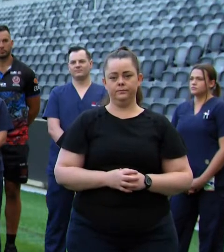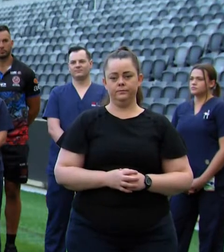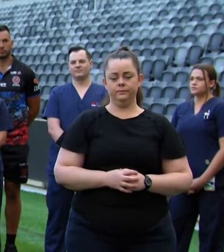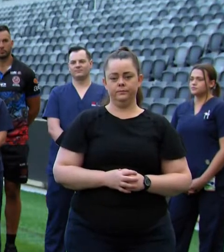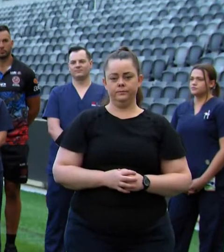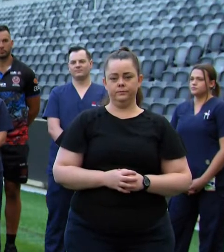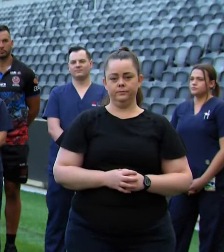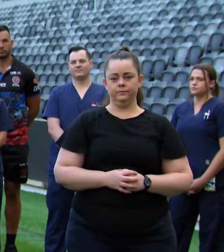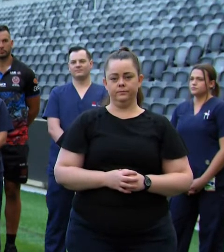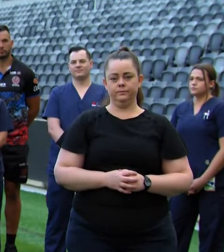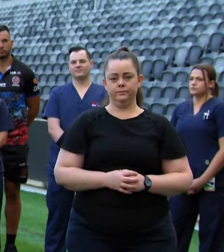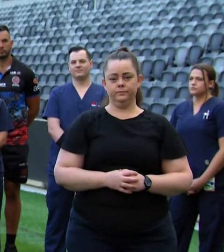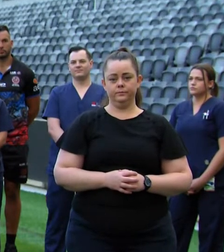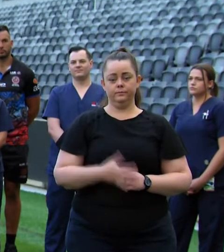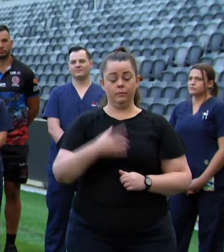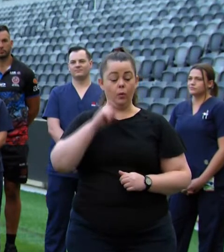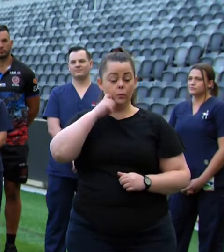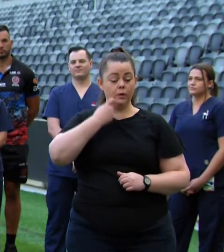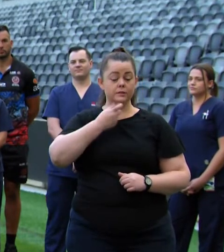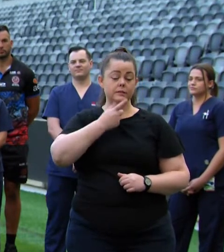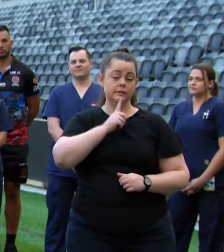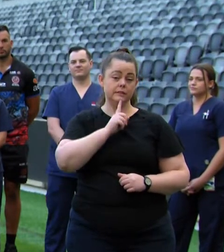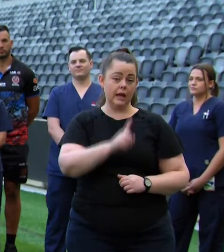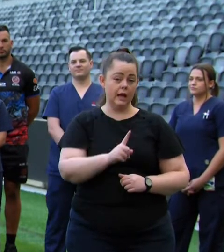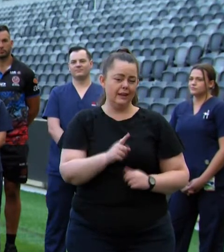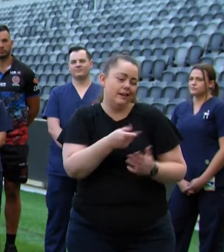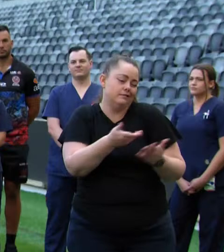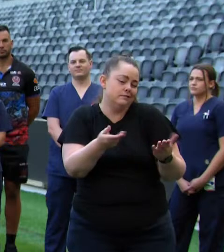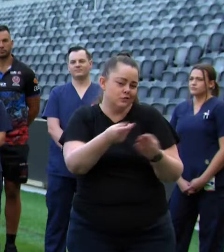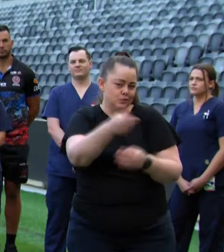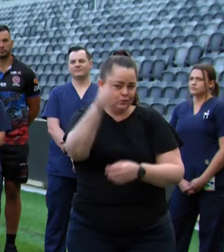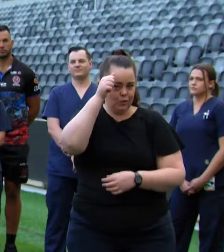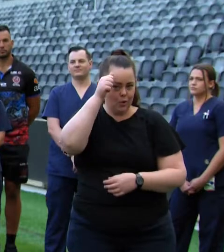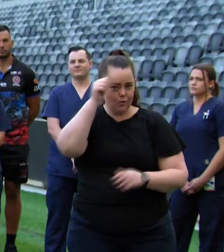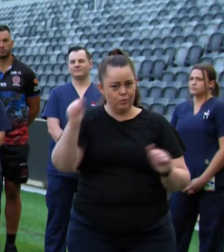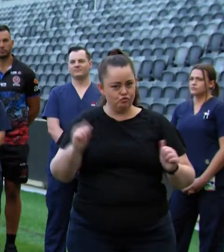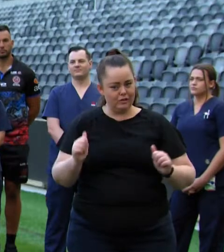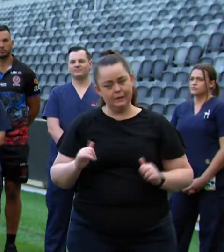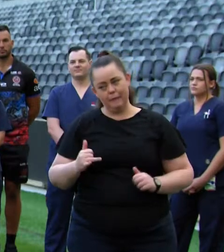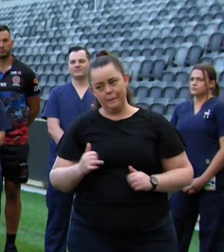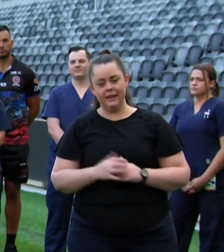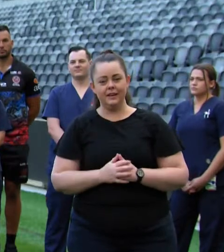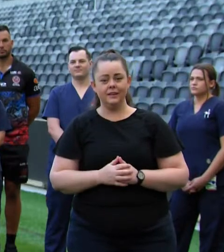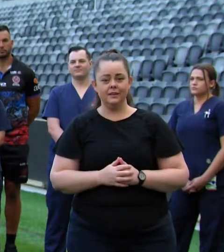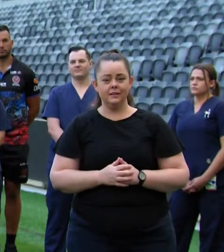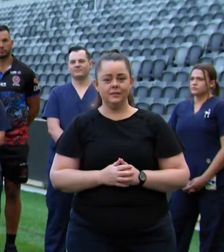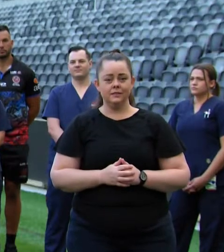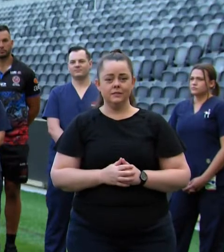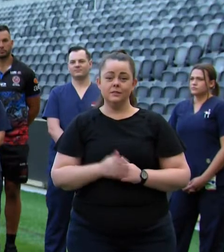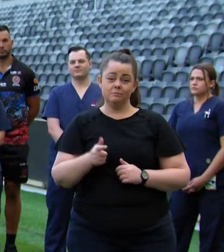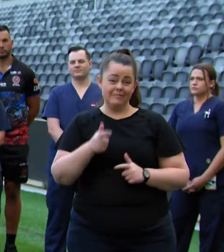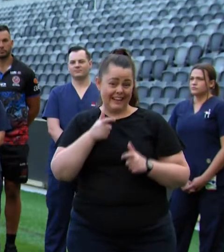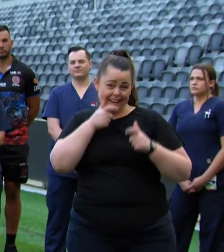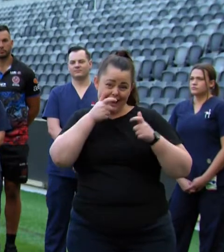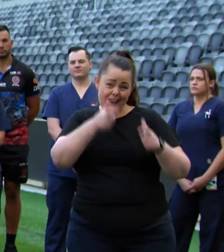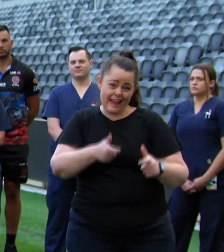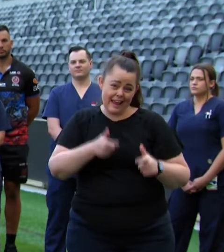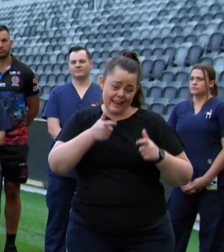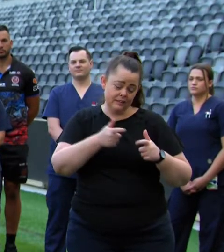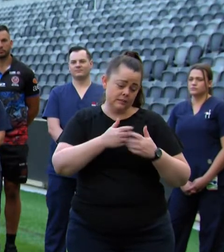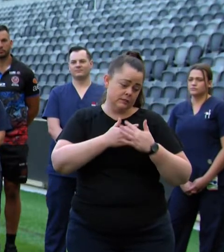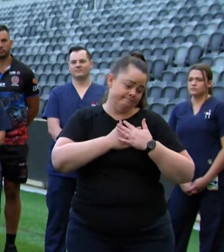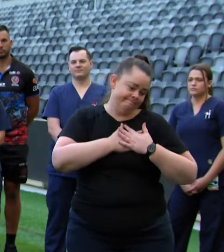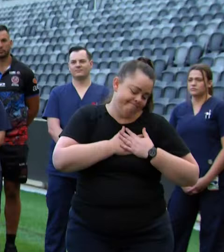system, and I'm sure the nurses and doctors and nurses know this, but sometimes it's a little difficult, care and compassion should always